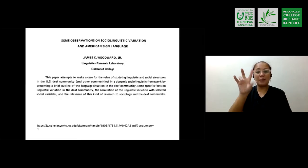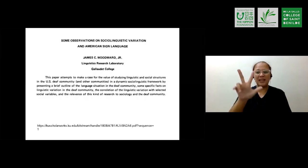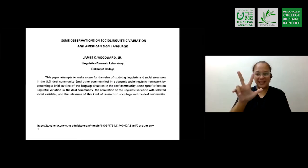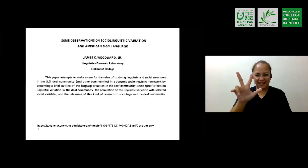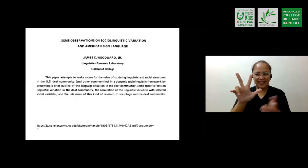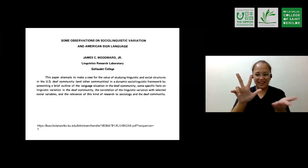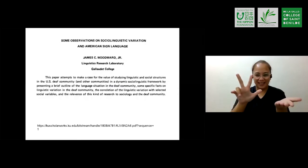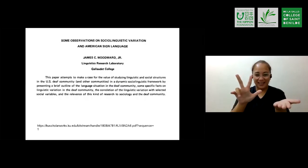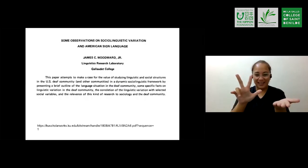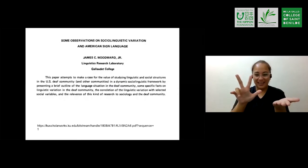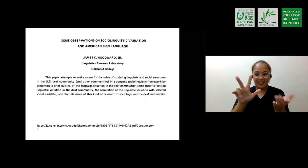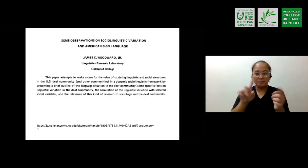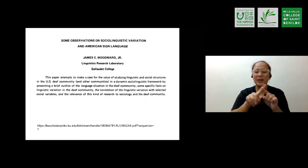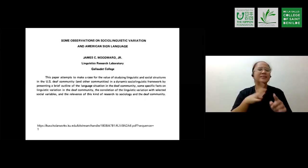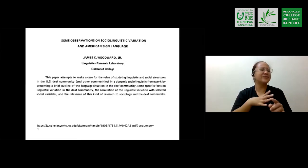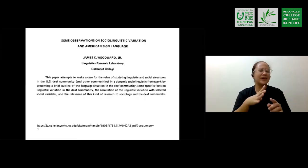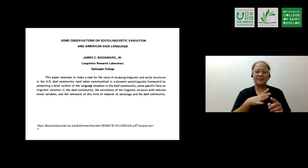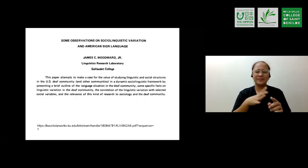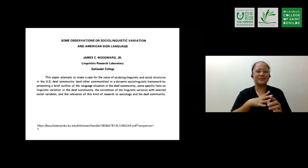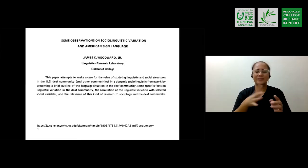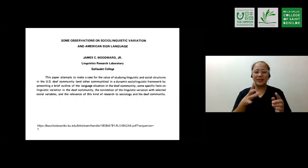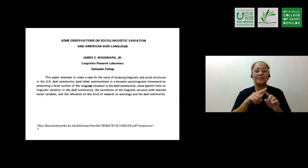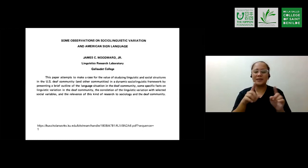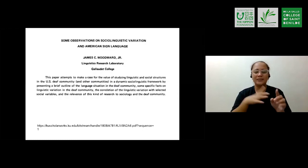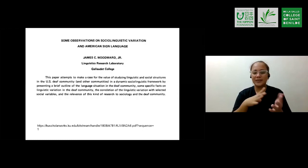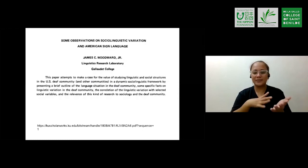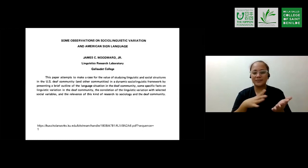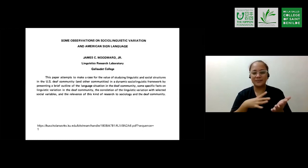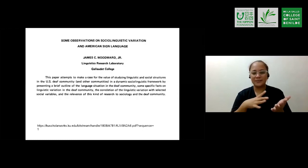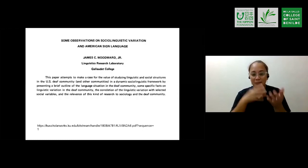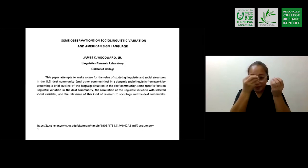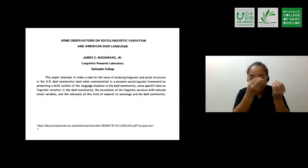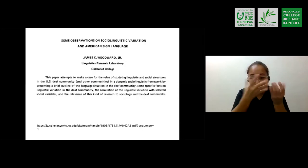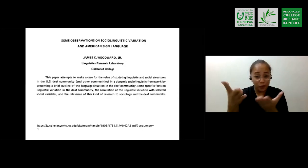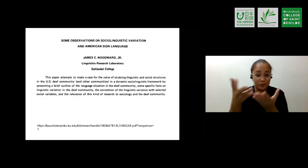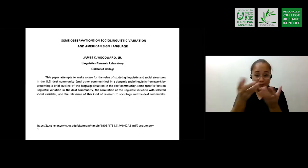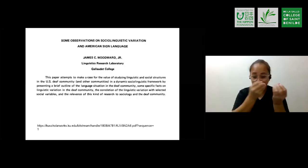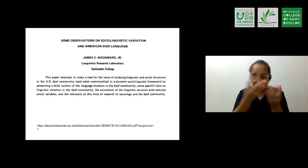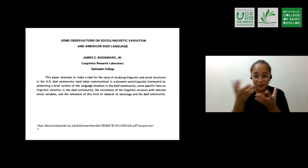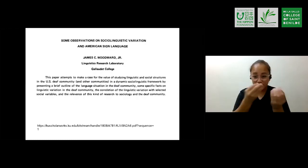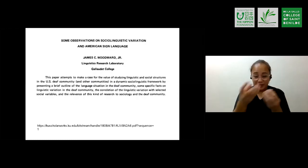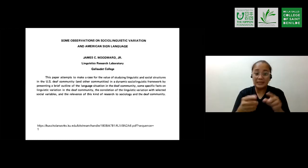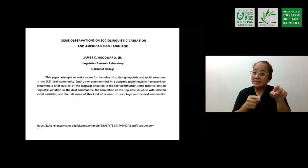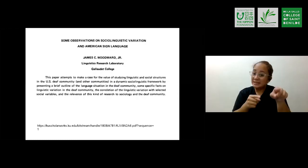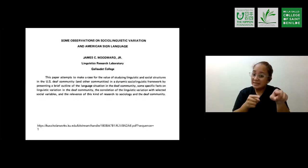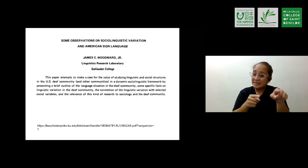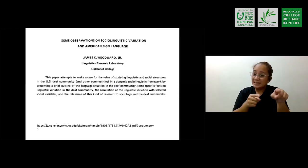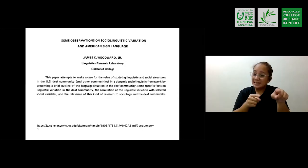But it's okay, just to let you know that this paper was